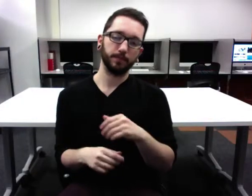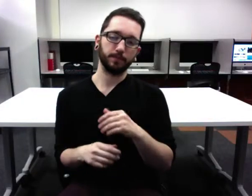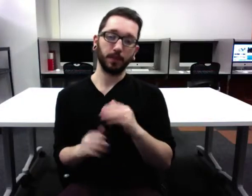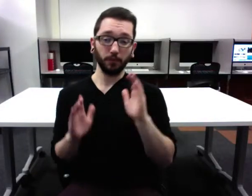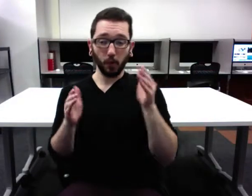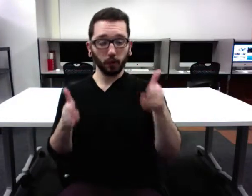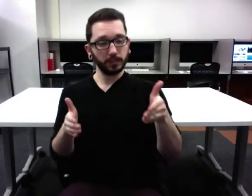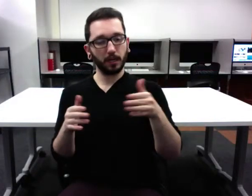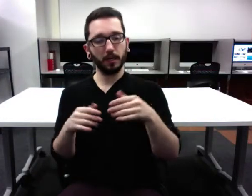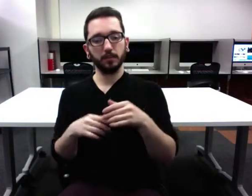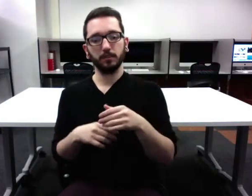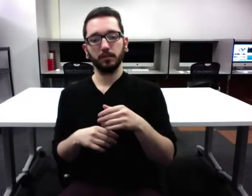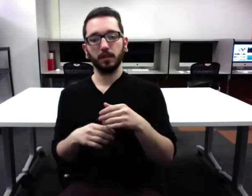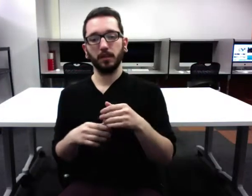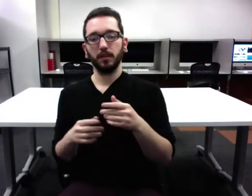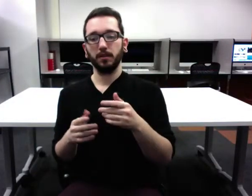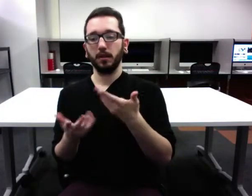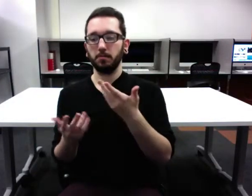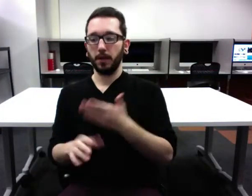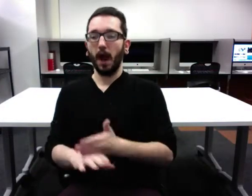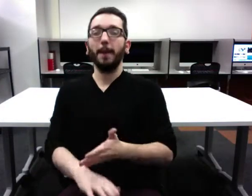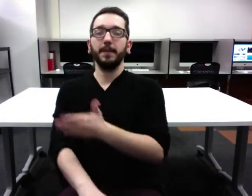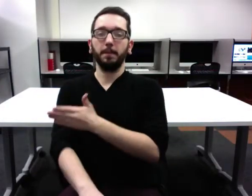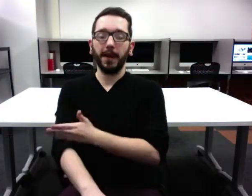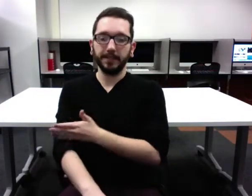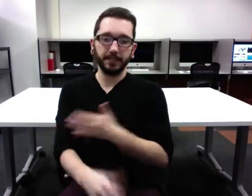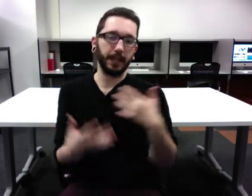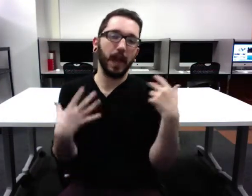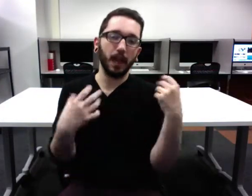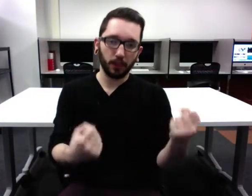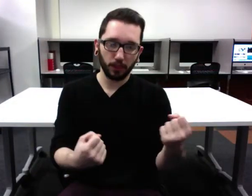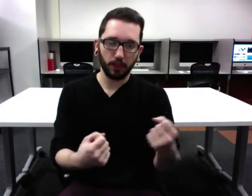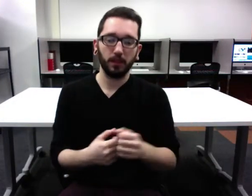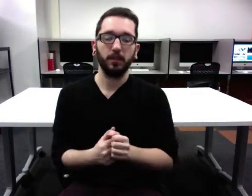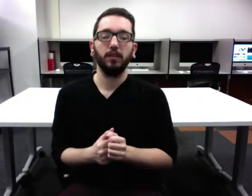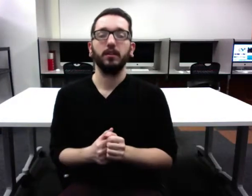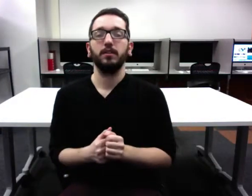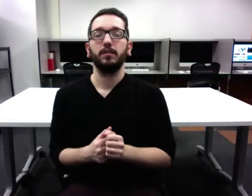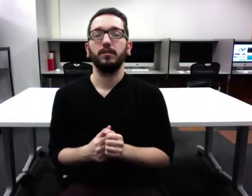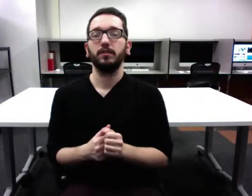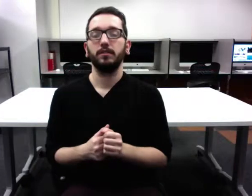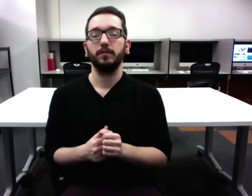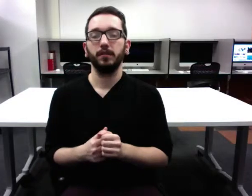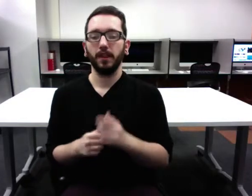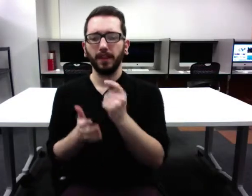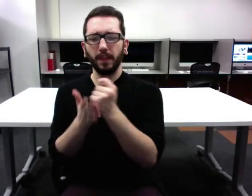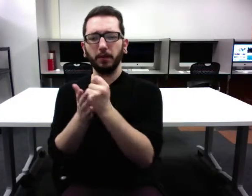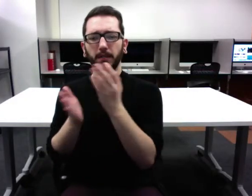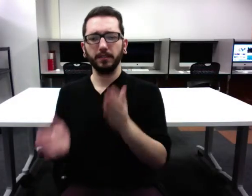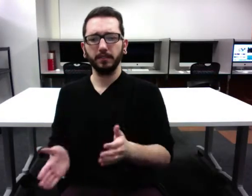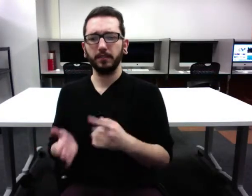and emotional well-being. Complementary alternative medicine therapists will often talk about mind,